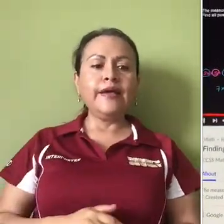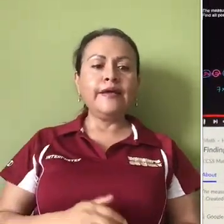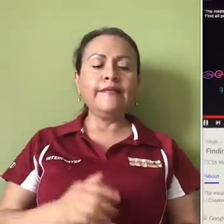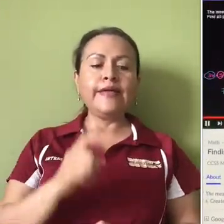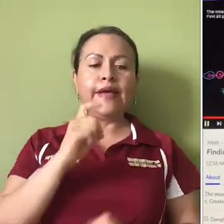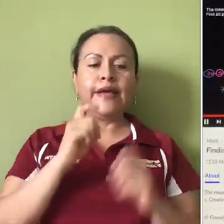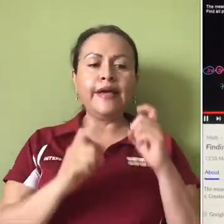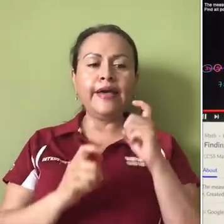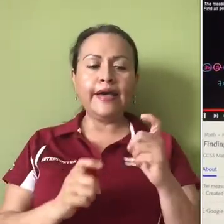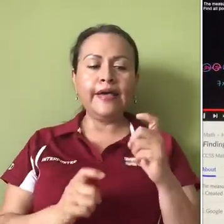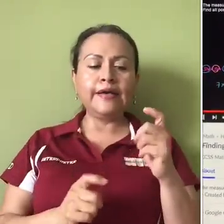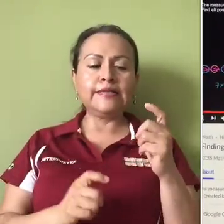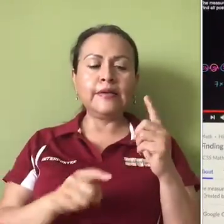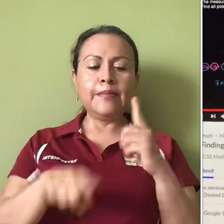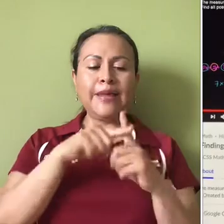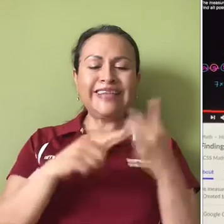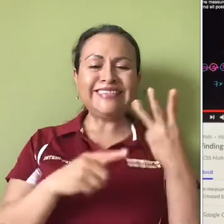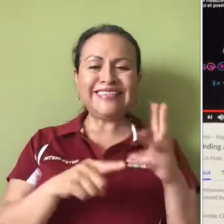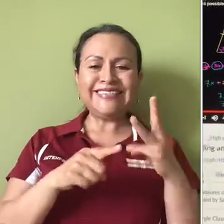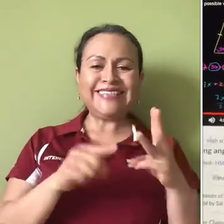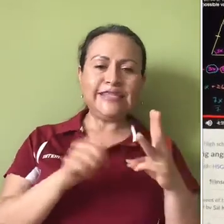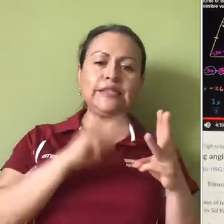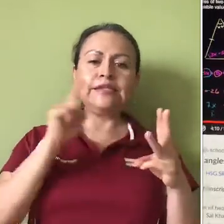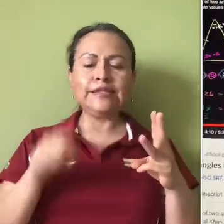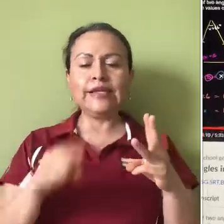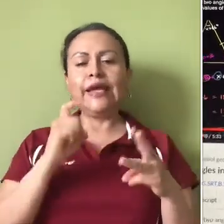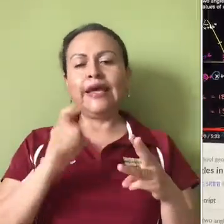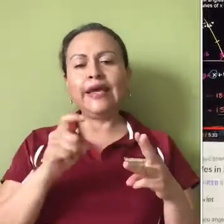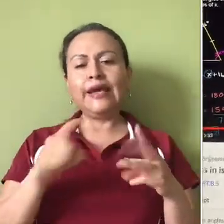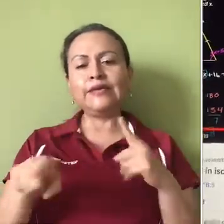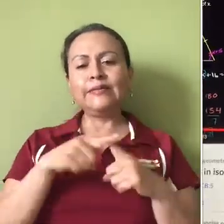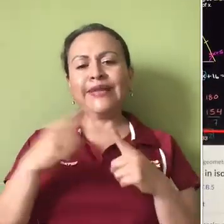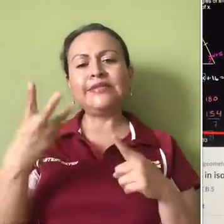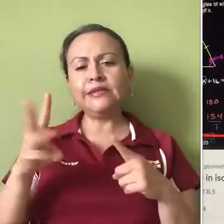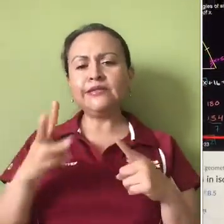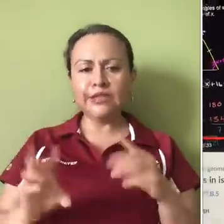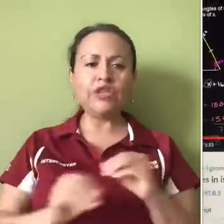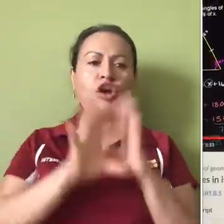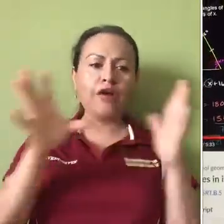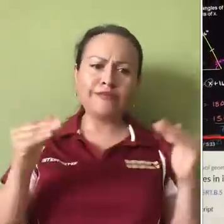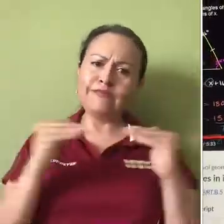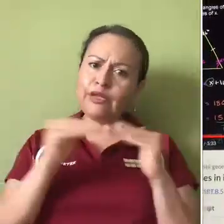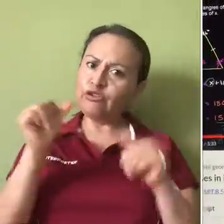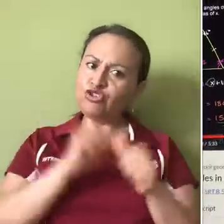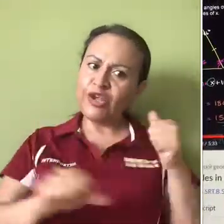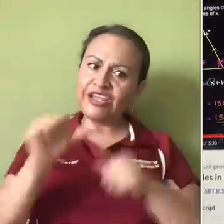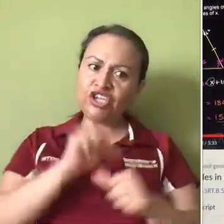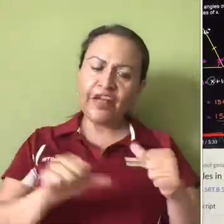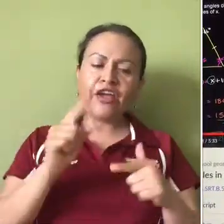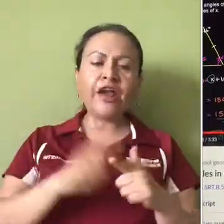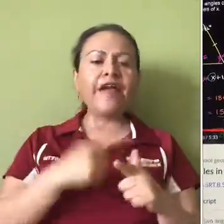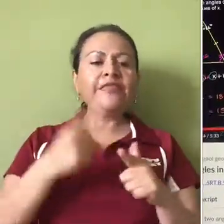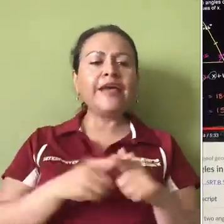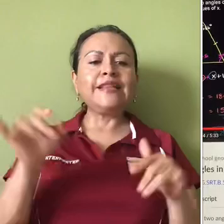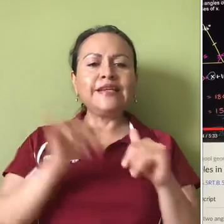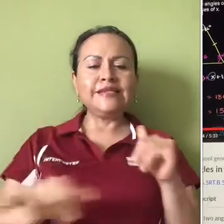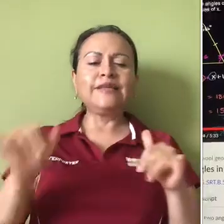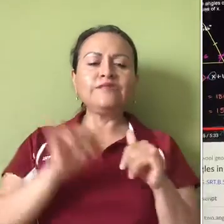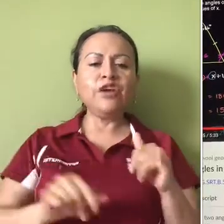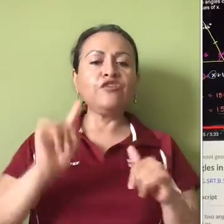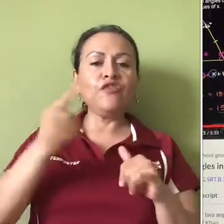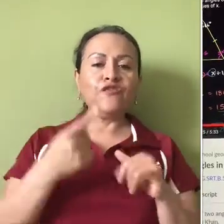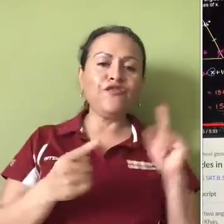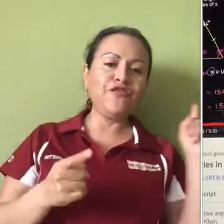16, then this base angle right over here is also going to be x plus 16. They are congruent. And then we can do the same thing that we did for the